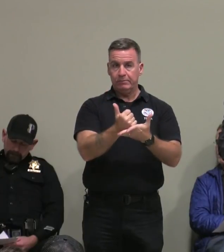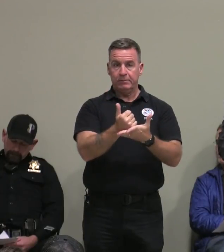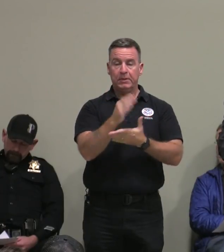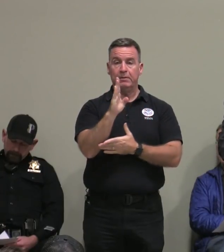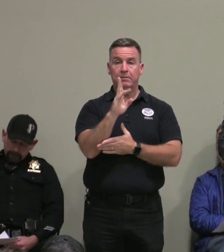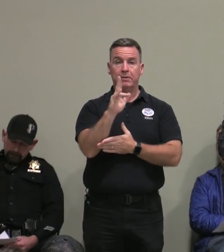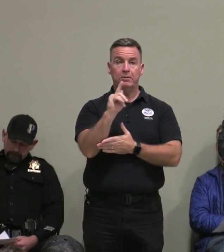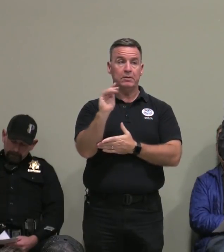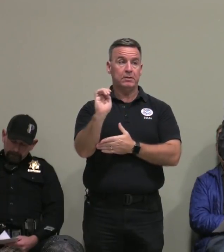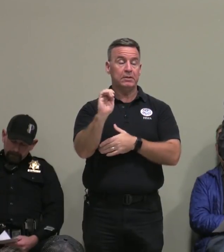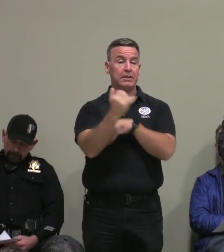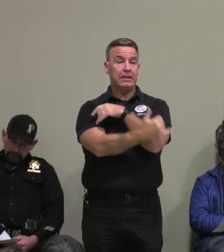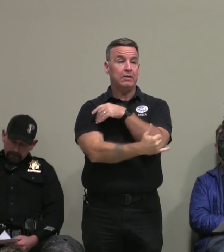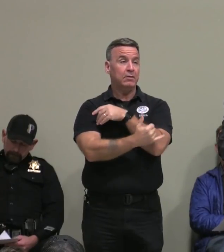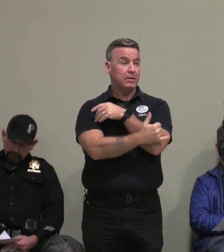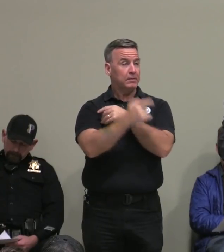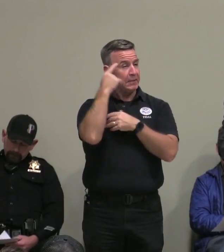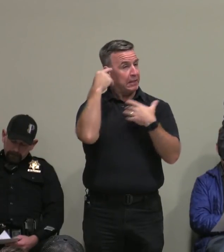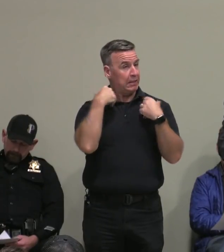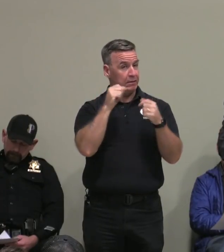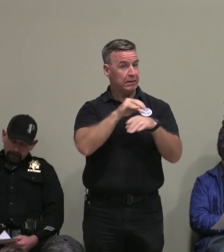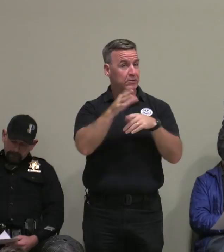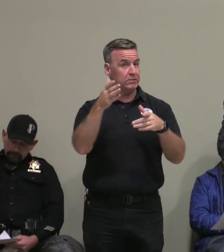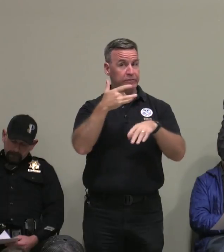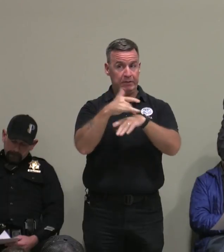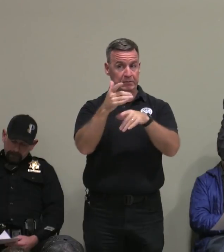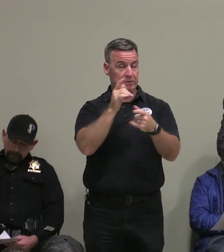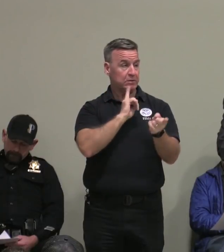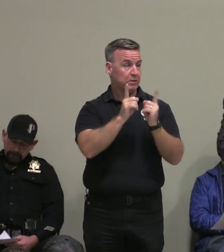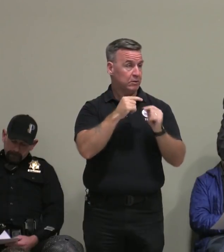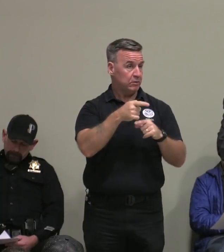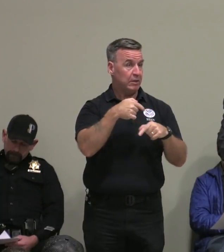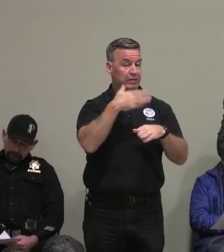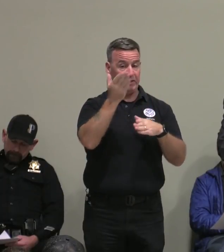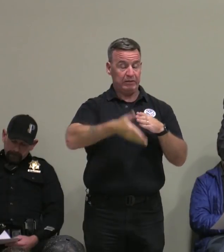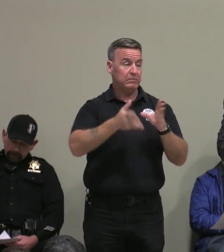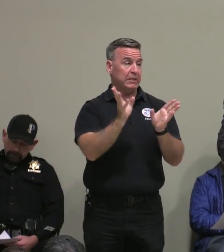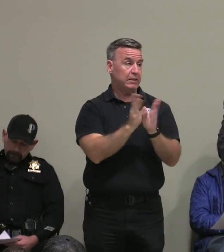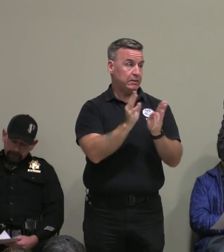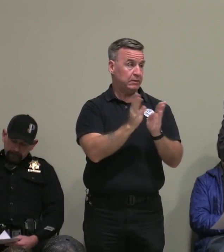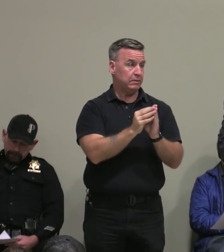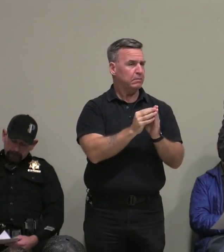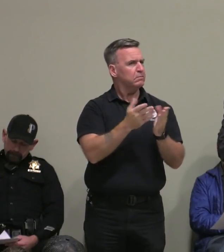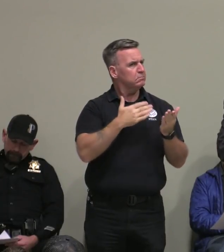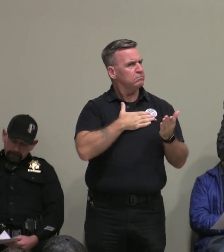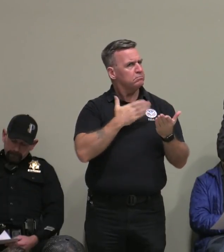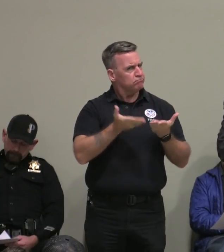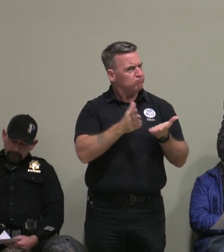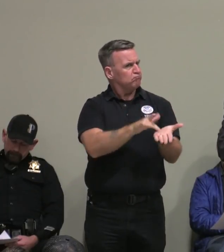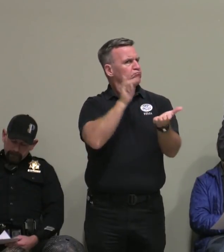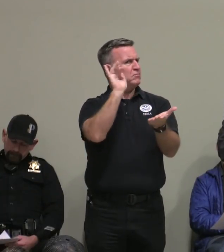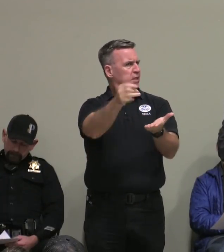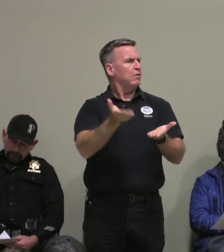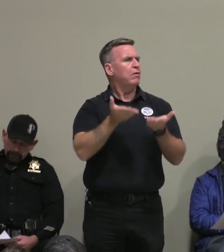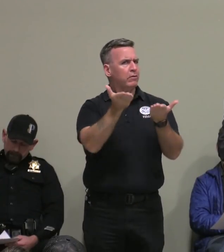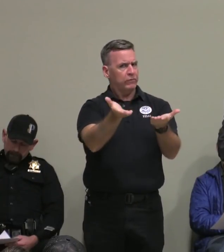County Mental Health Counselors are available to talk with you at the meeting's conclusion. And take that offer up.